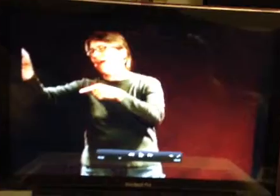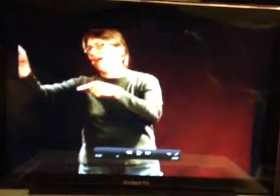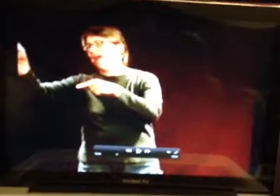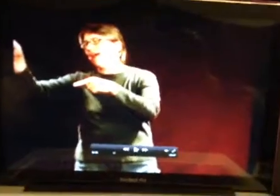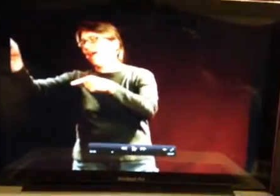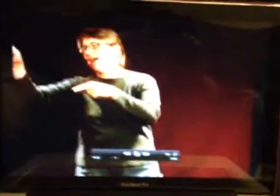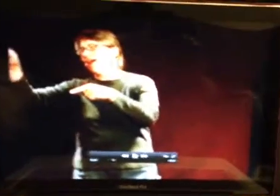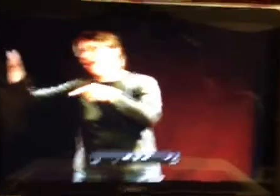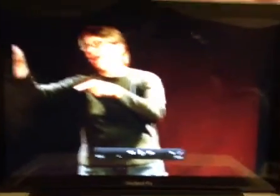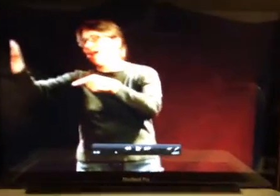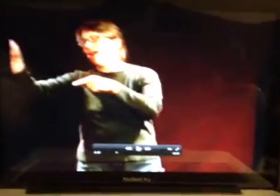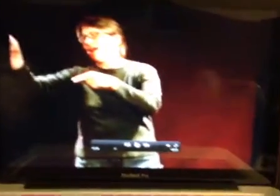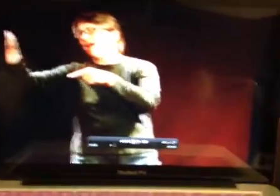took us upstream.